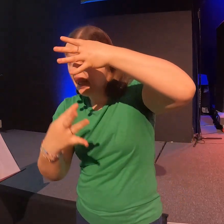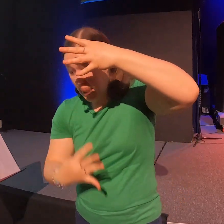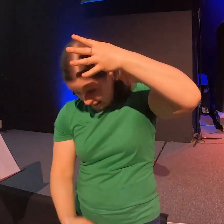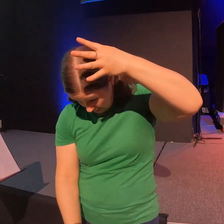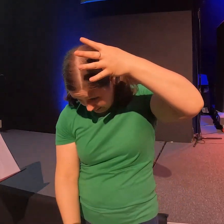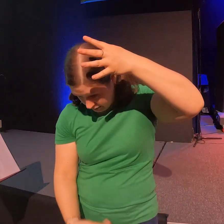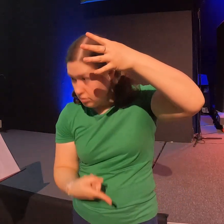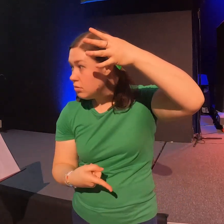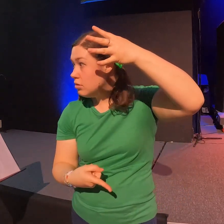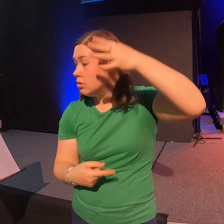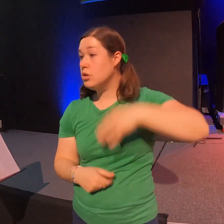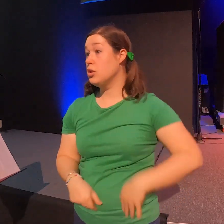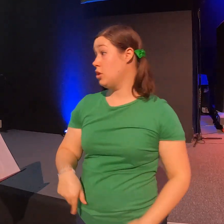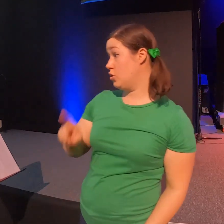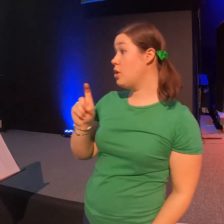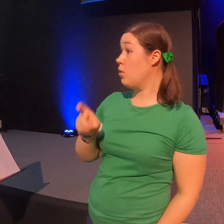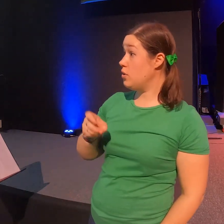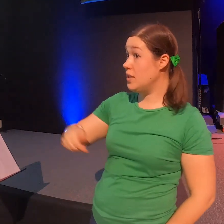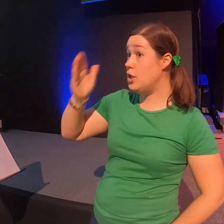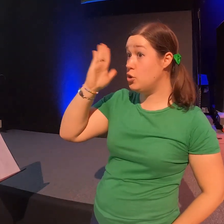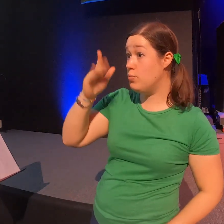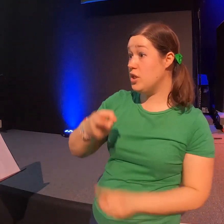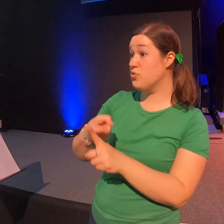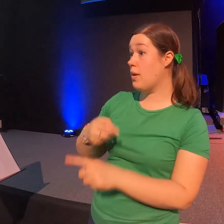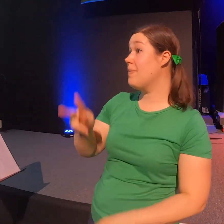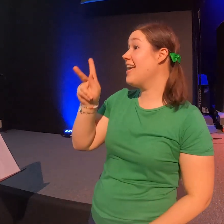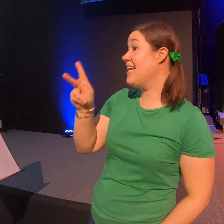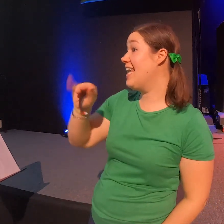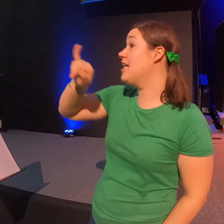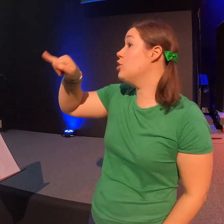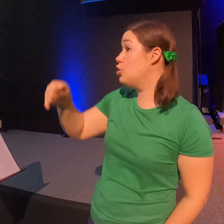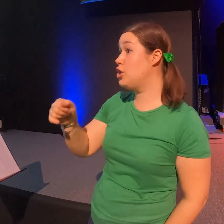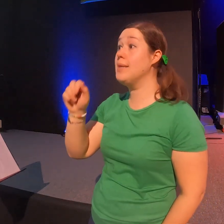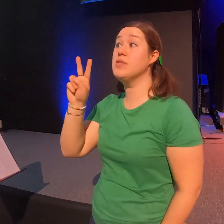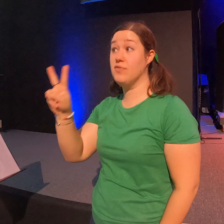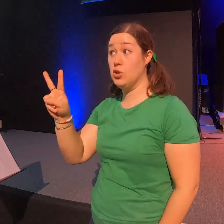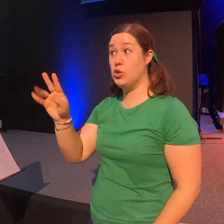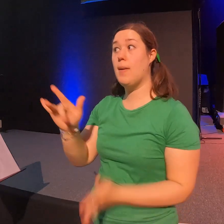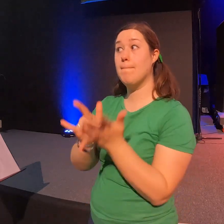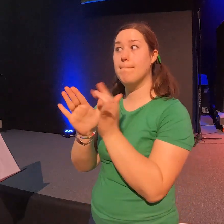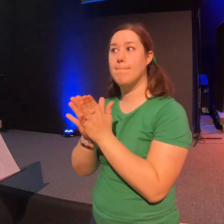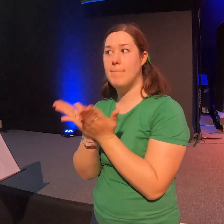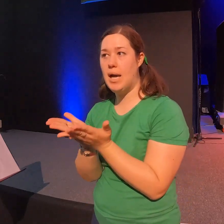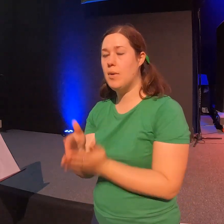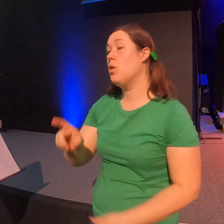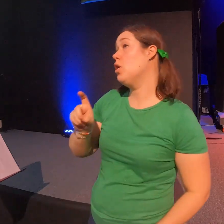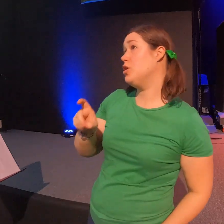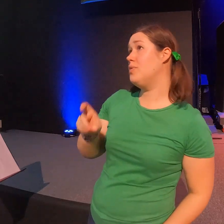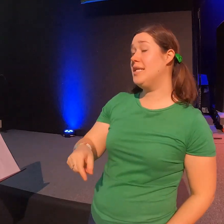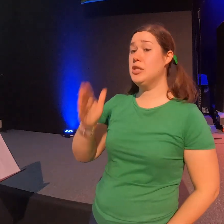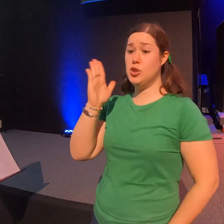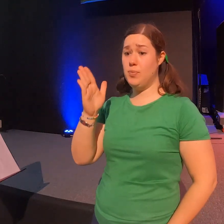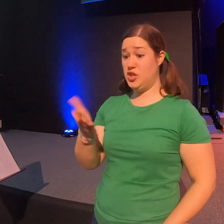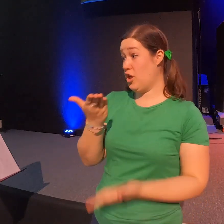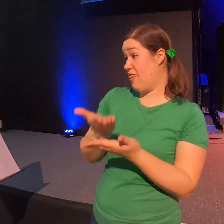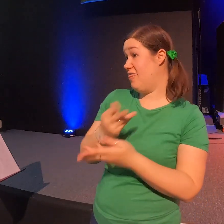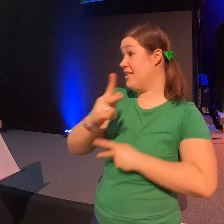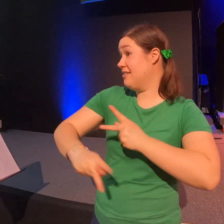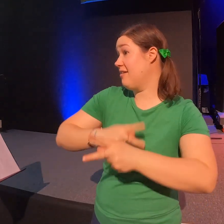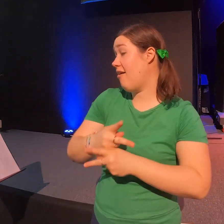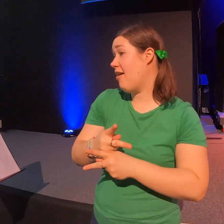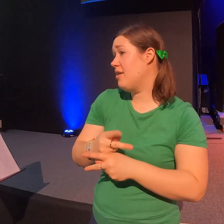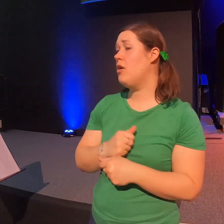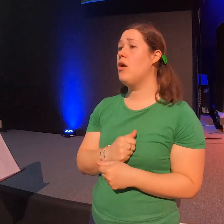the way down. You need to preach from the King James Version. You need to preach these kinds of sermon on sin. You need to have this